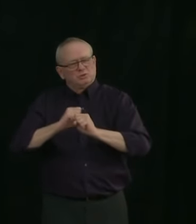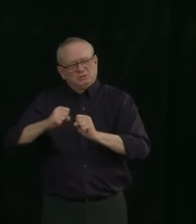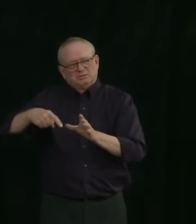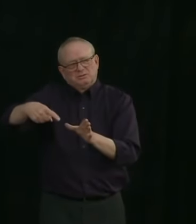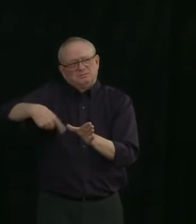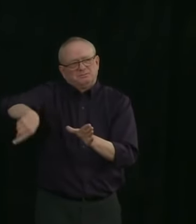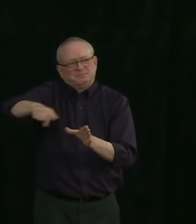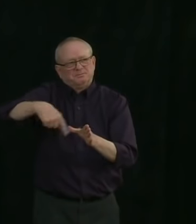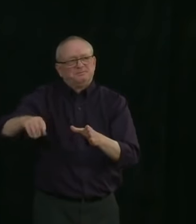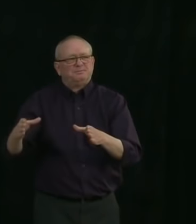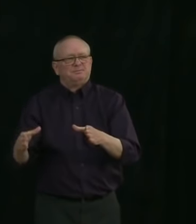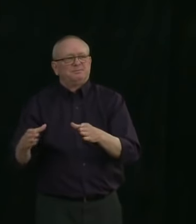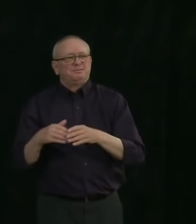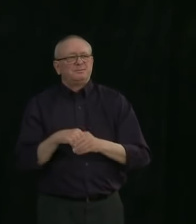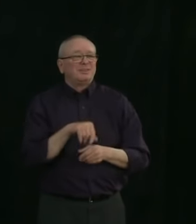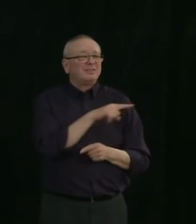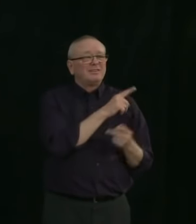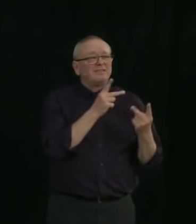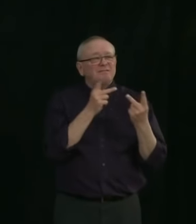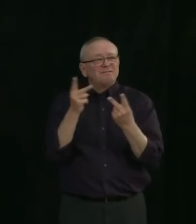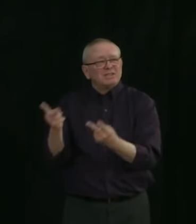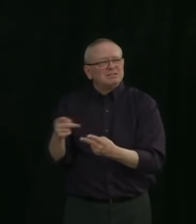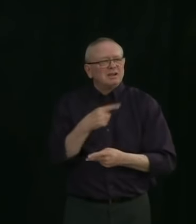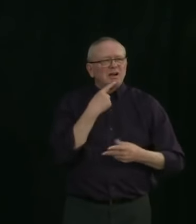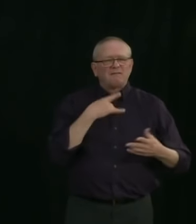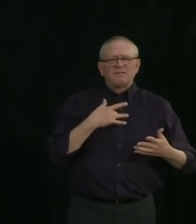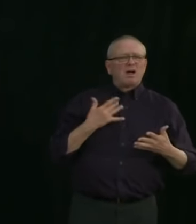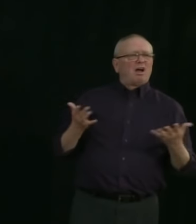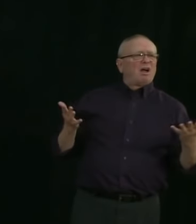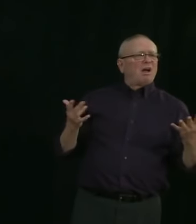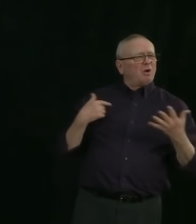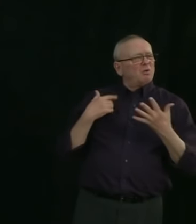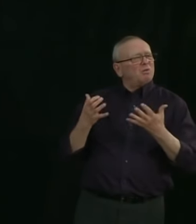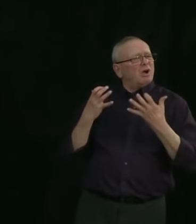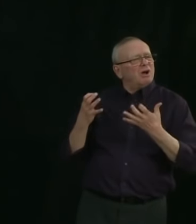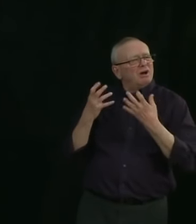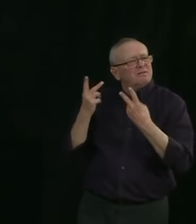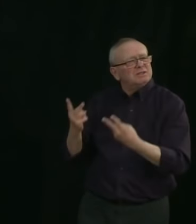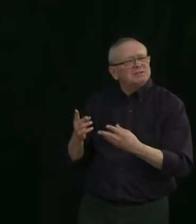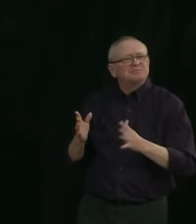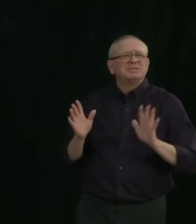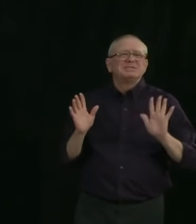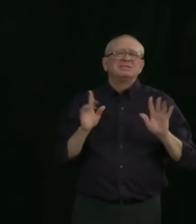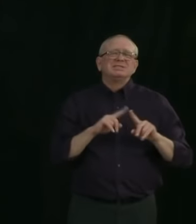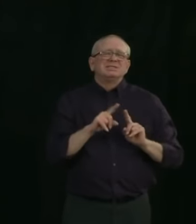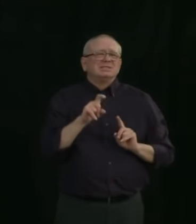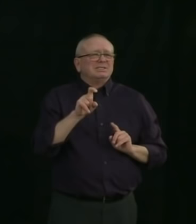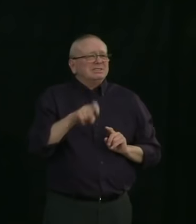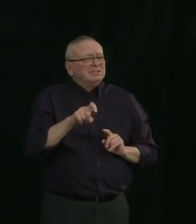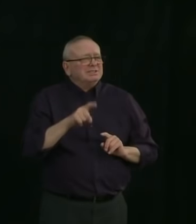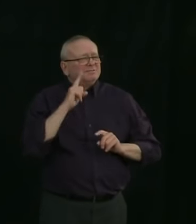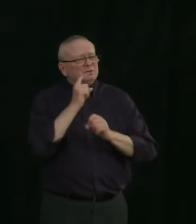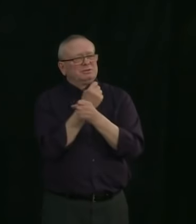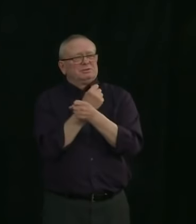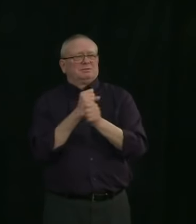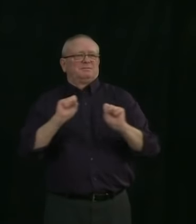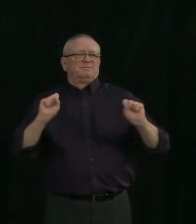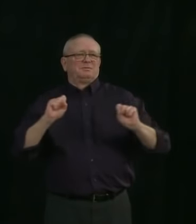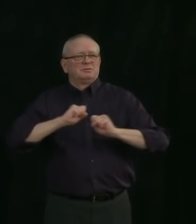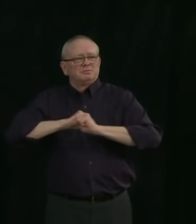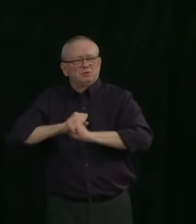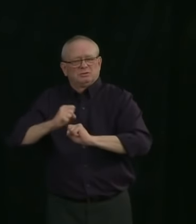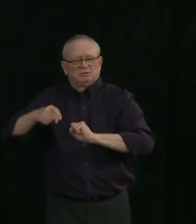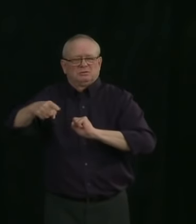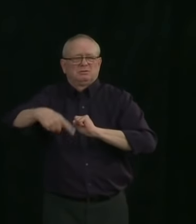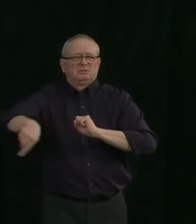but this measure was necessary to keep everyone safe. I encourage Albertans to look for other ways they can still stay in touch with